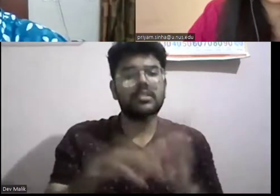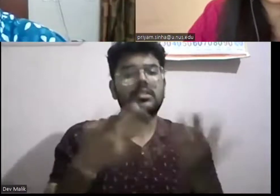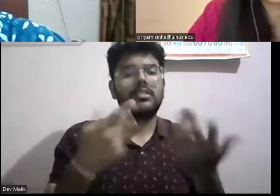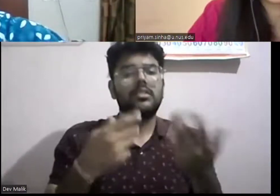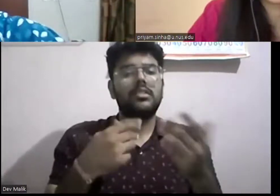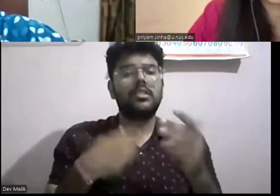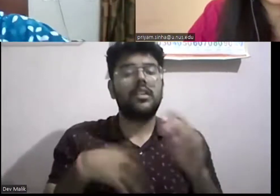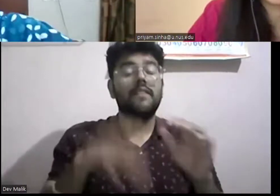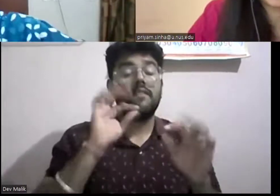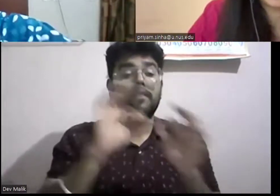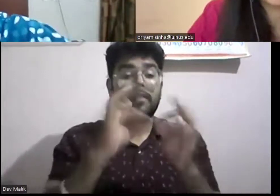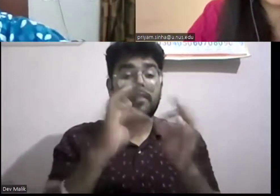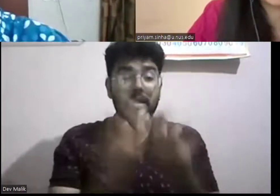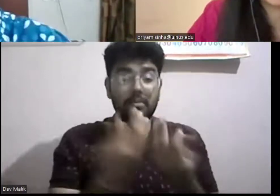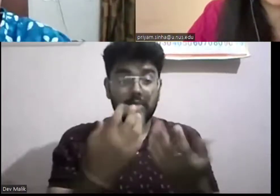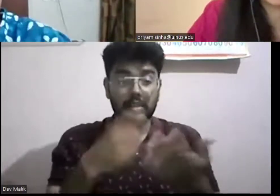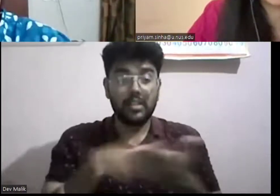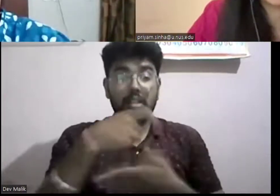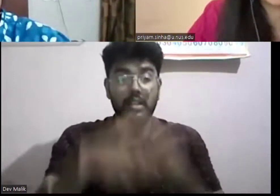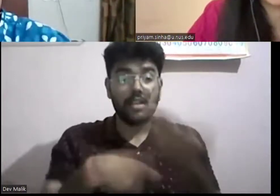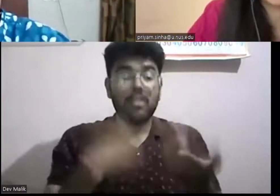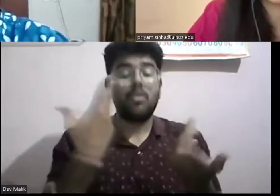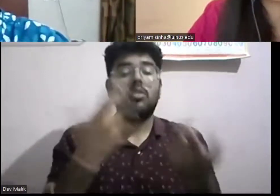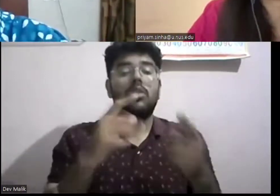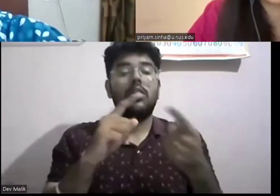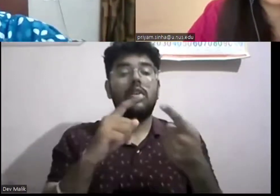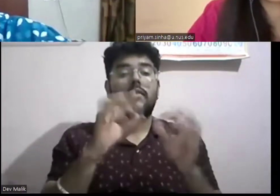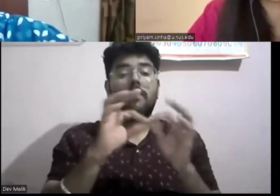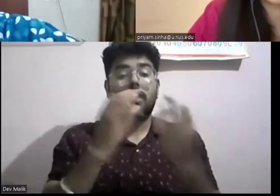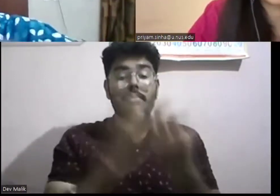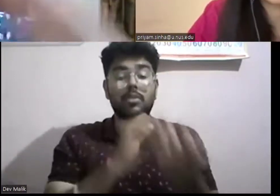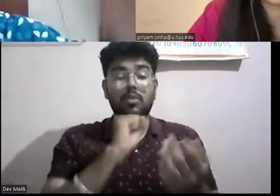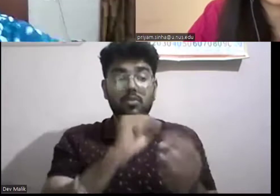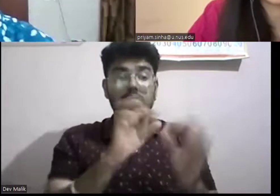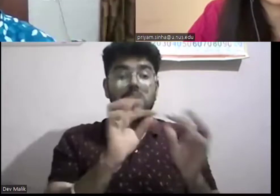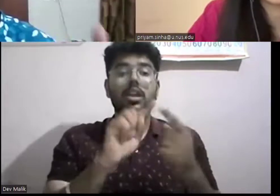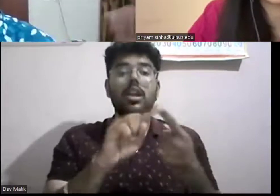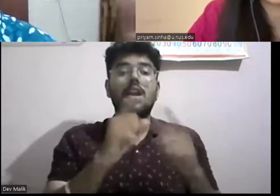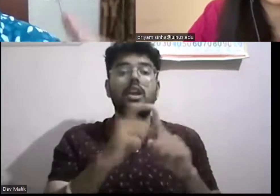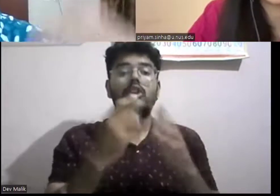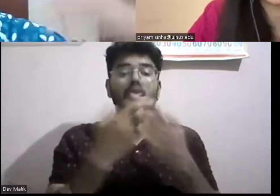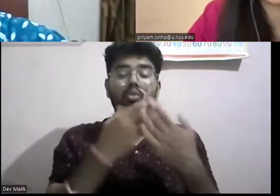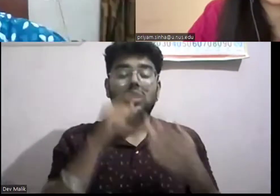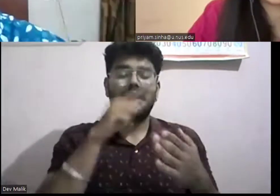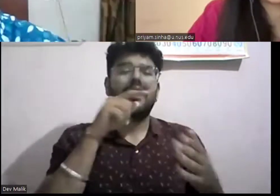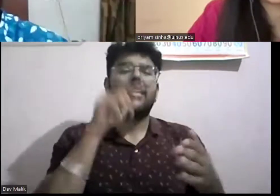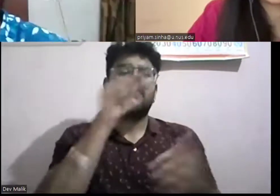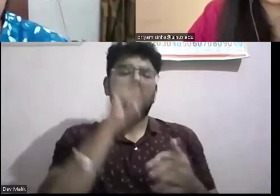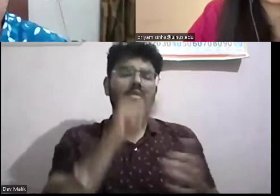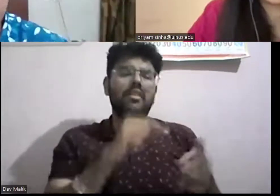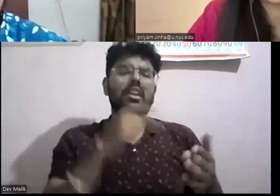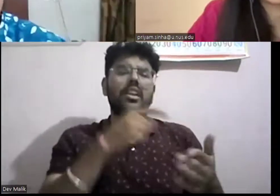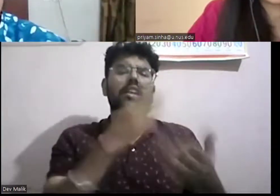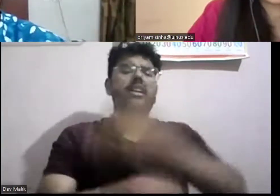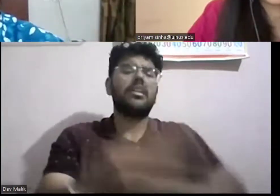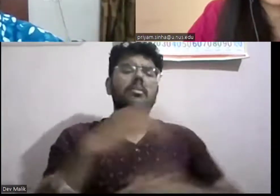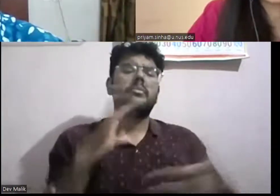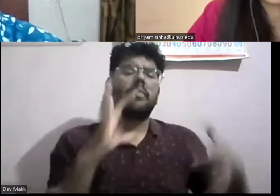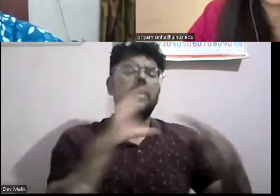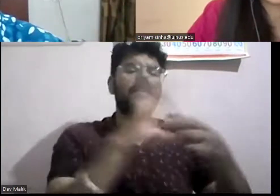the family, the education of the family. All these factors do affect in the level of disability one would